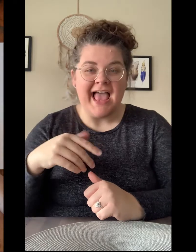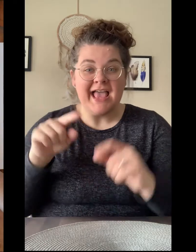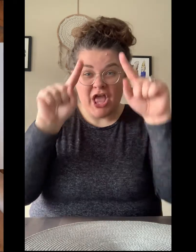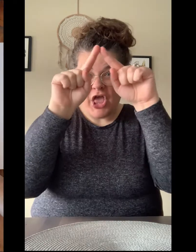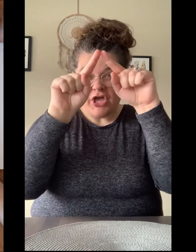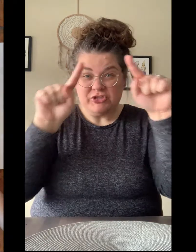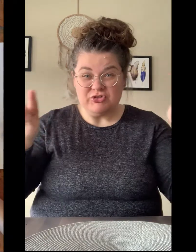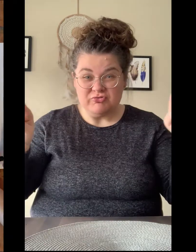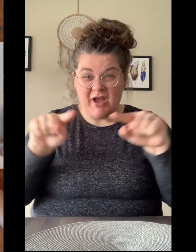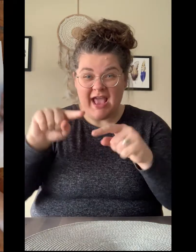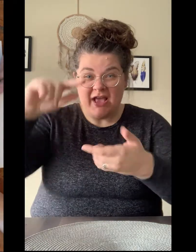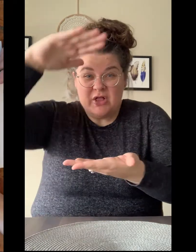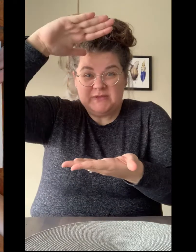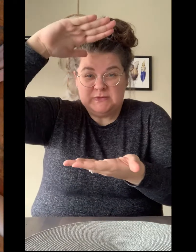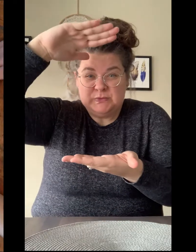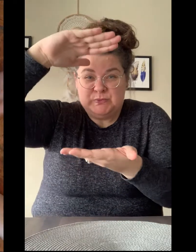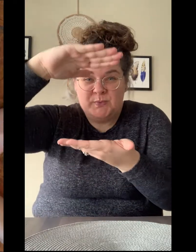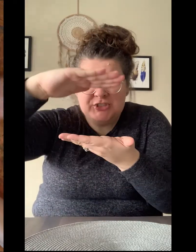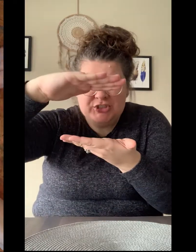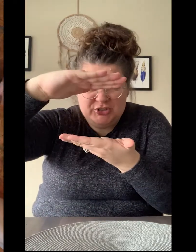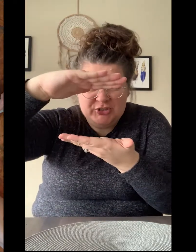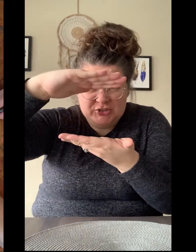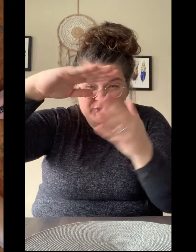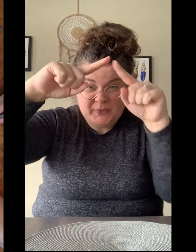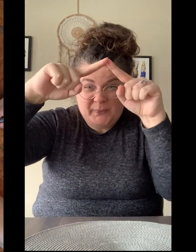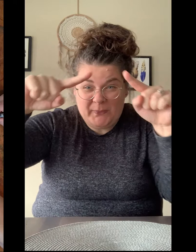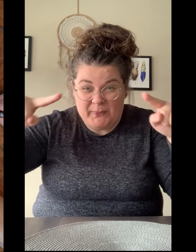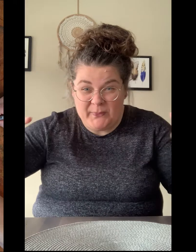down triangle. I'm going to put it right along the bottom here.